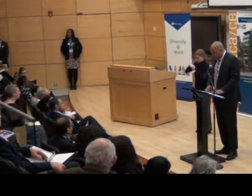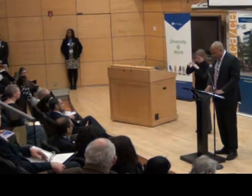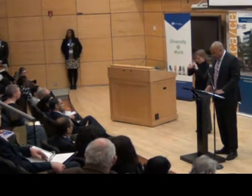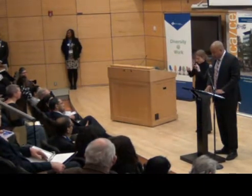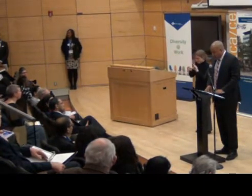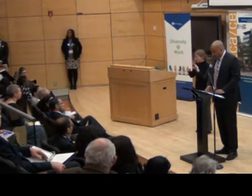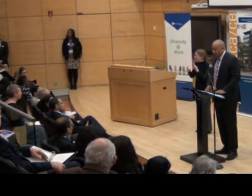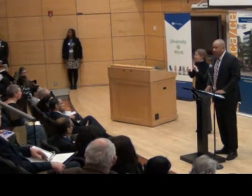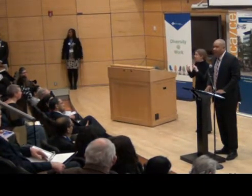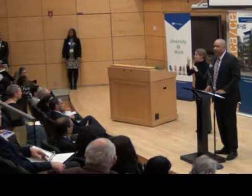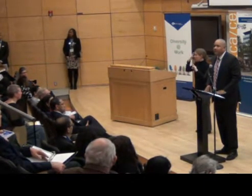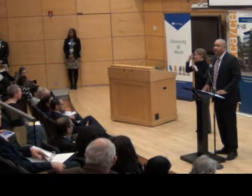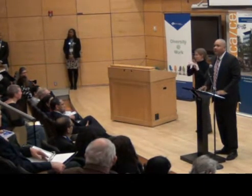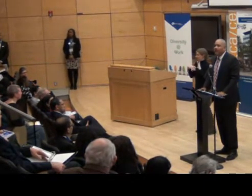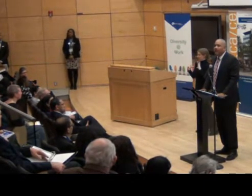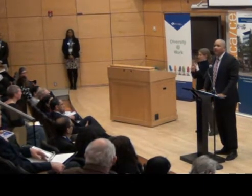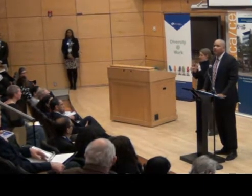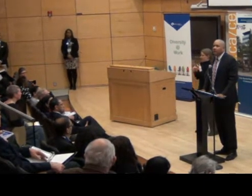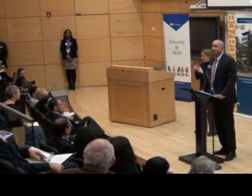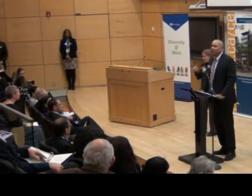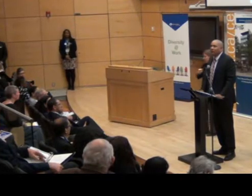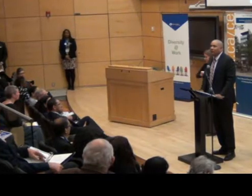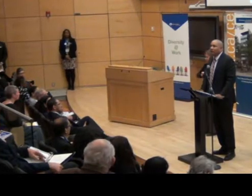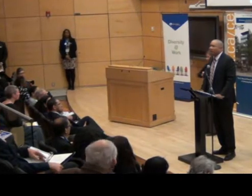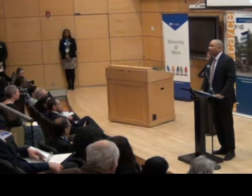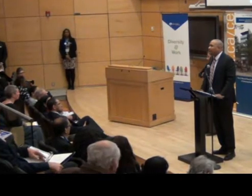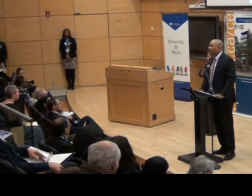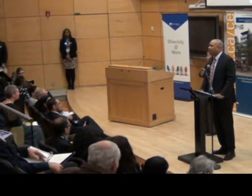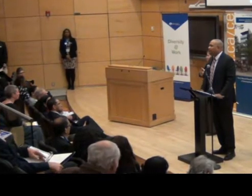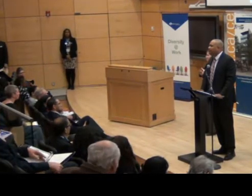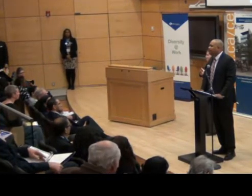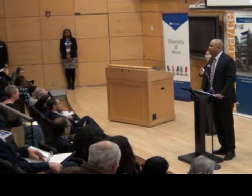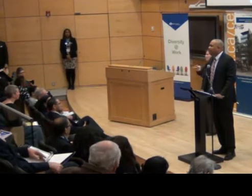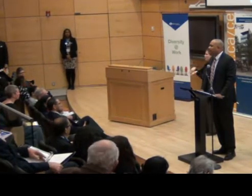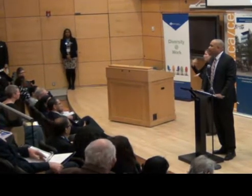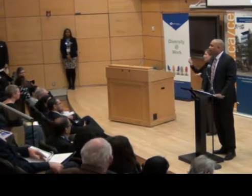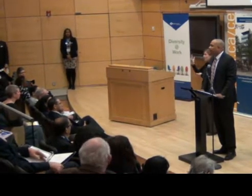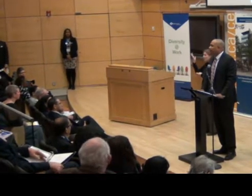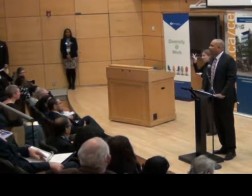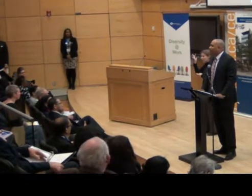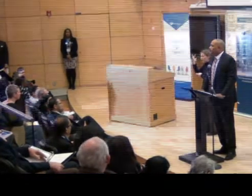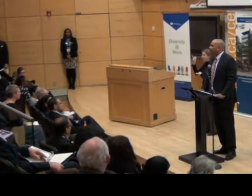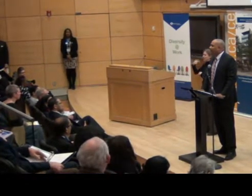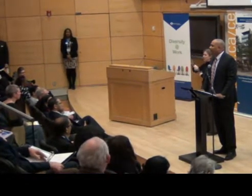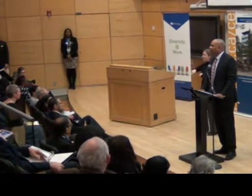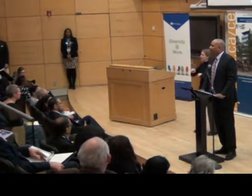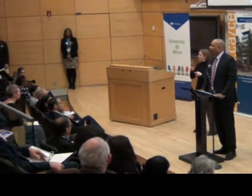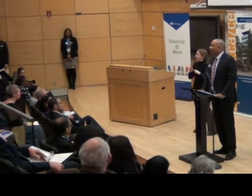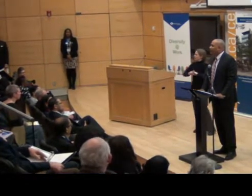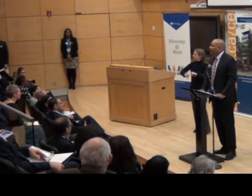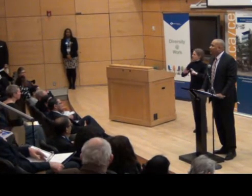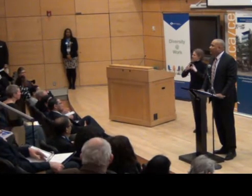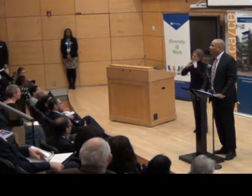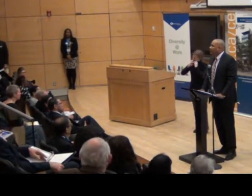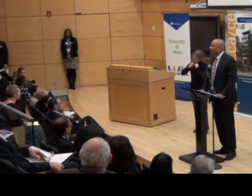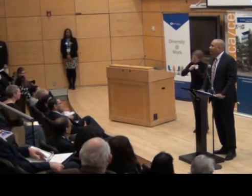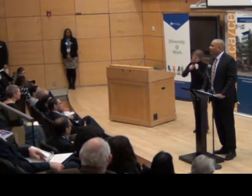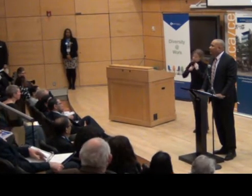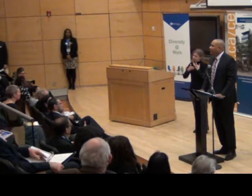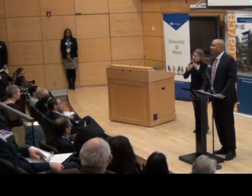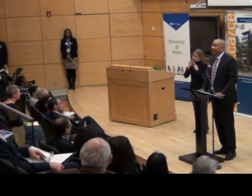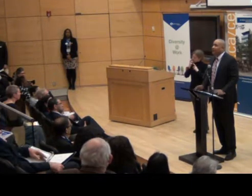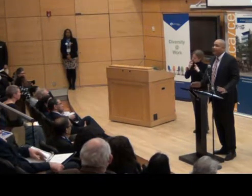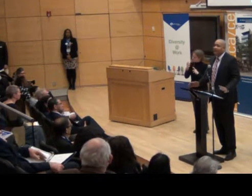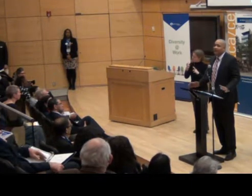I said that people come here to Ontario because of our values that we hold